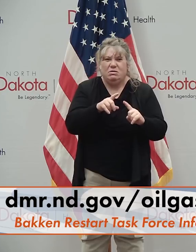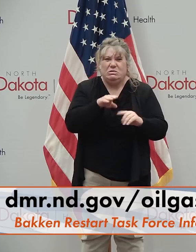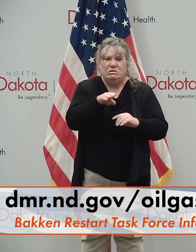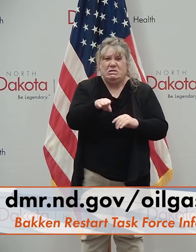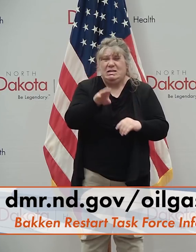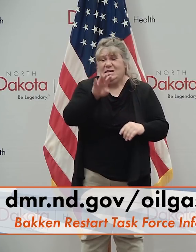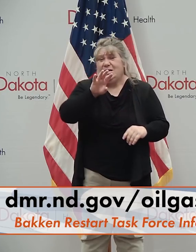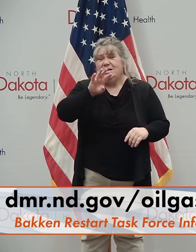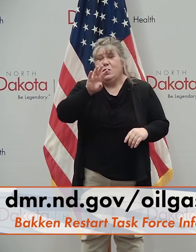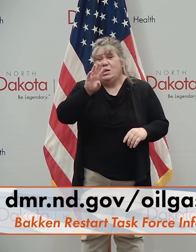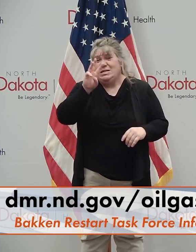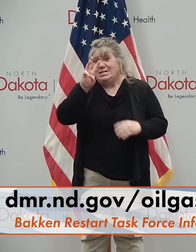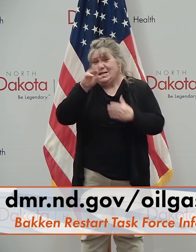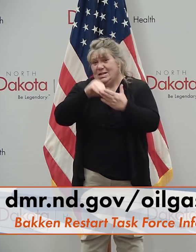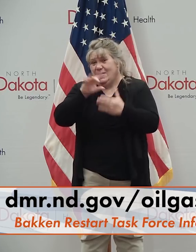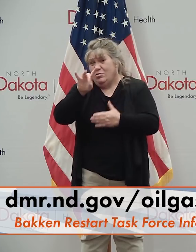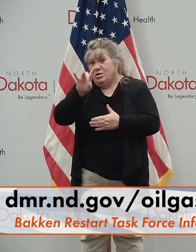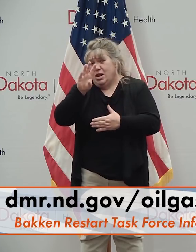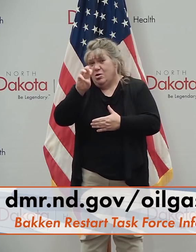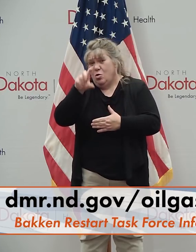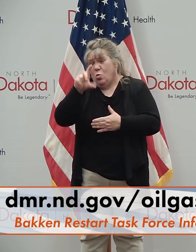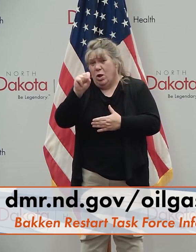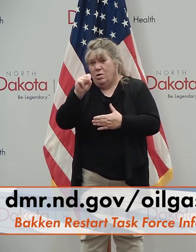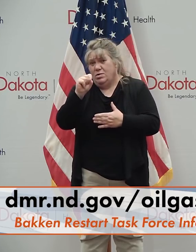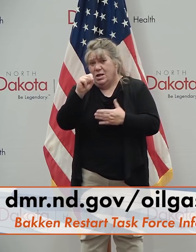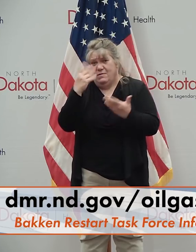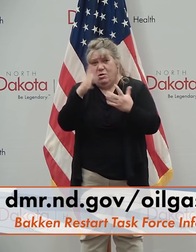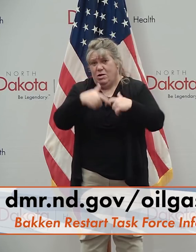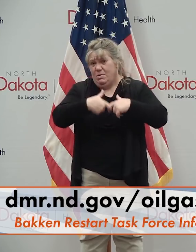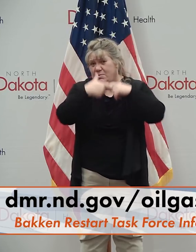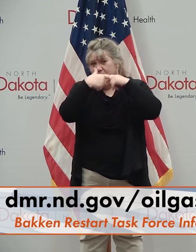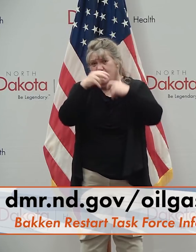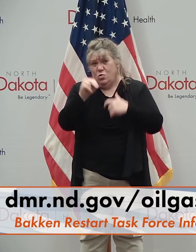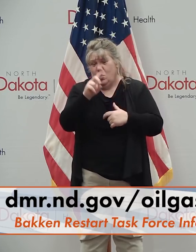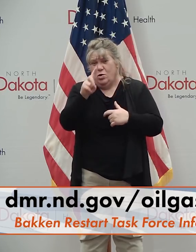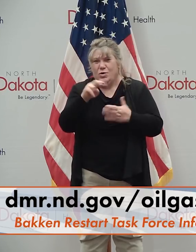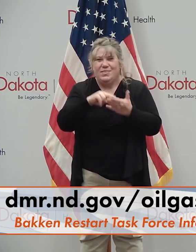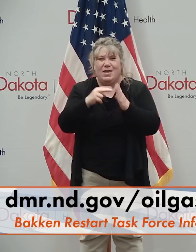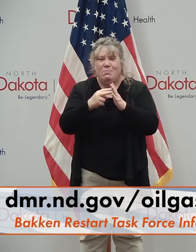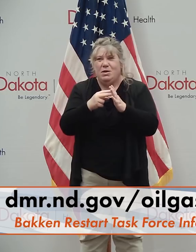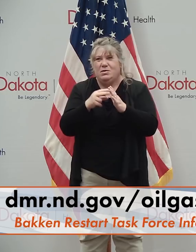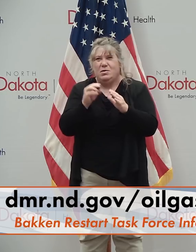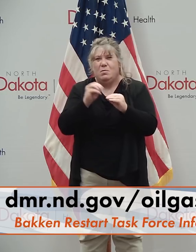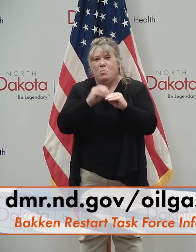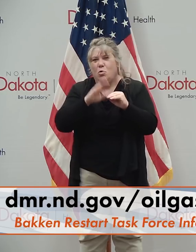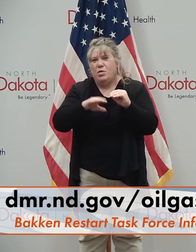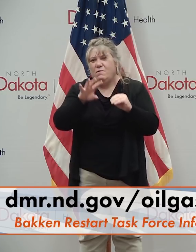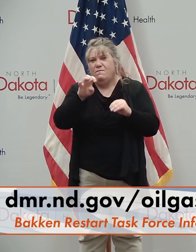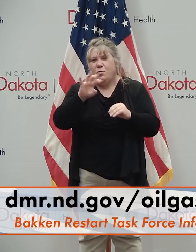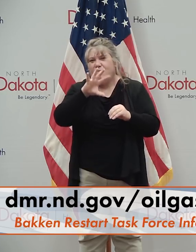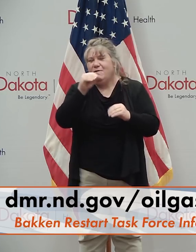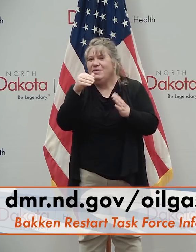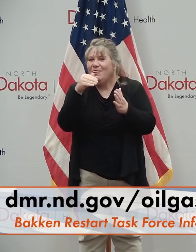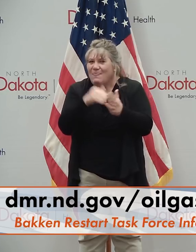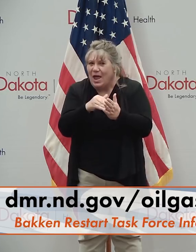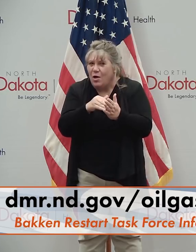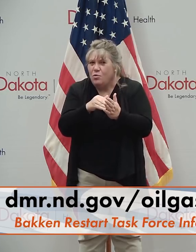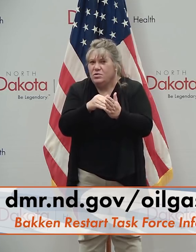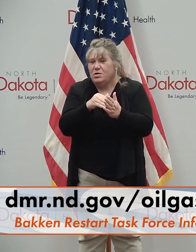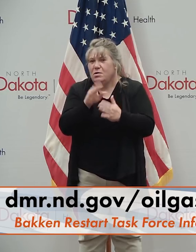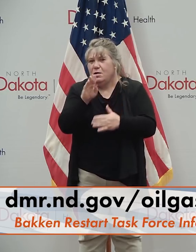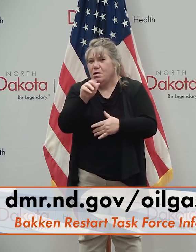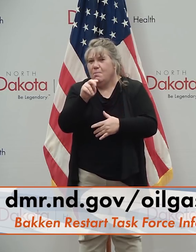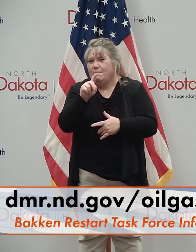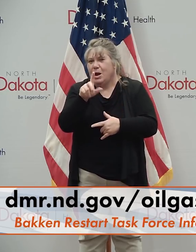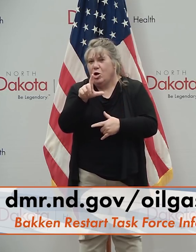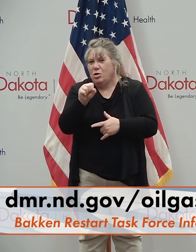6,800 wells have already been shut in North Dakota. That's amounting to over 450,000 barrels a day of